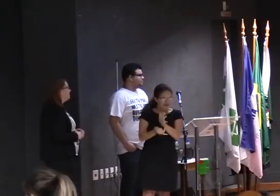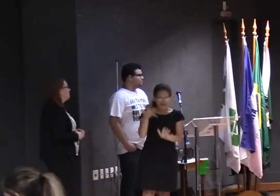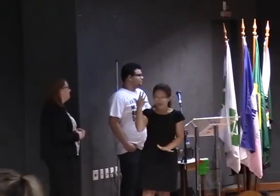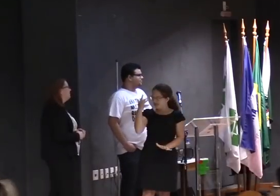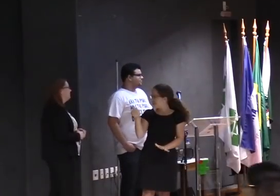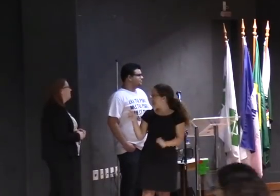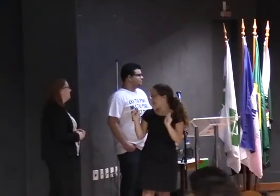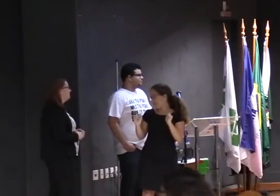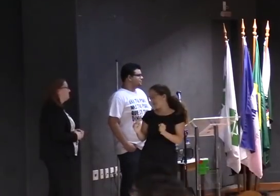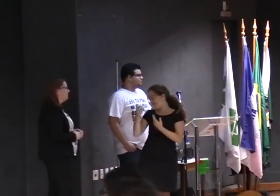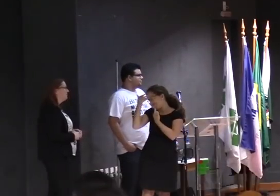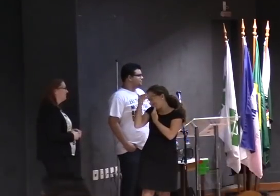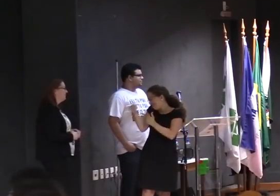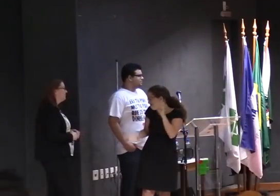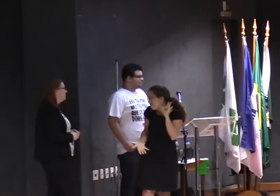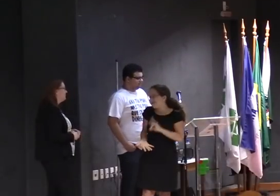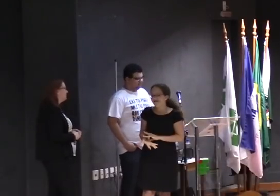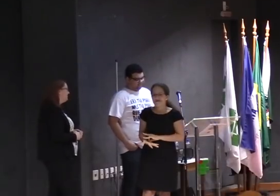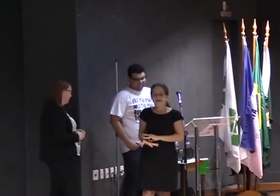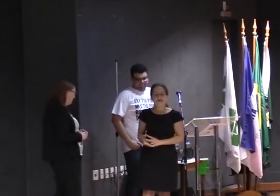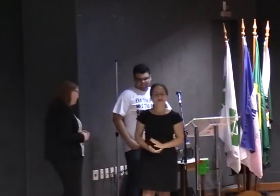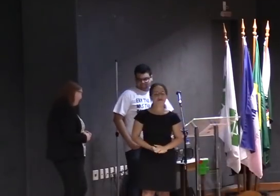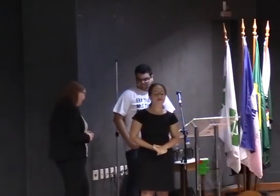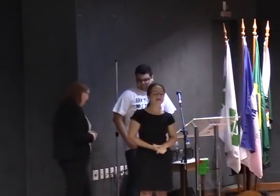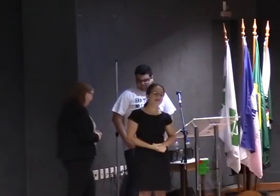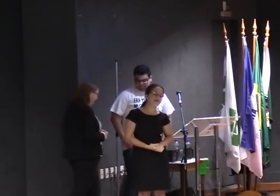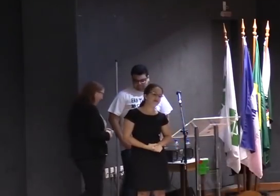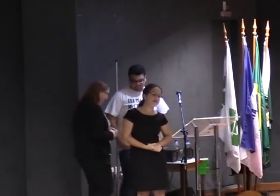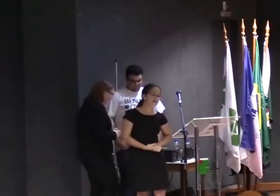have. Thank you so much. Obrigada.